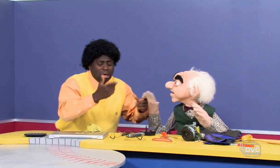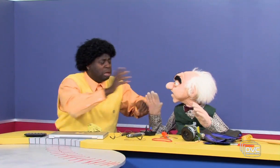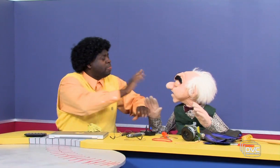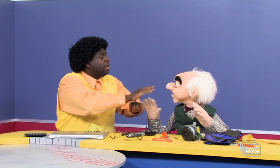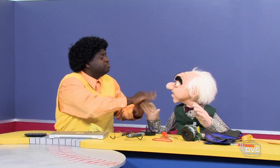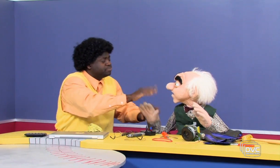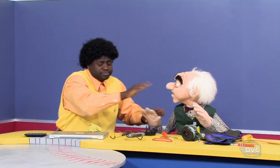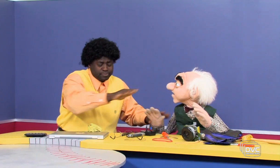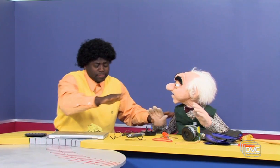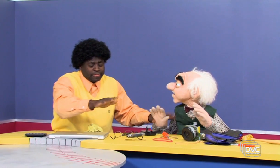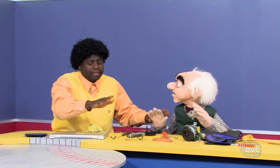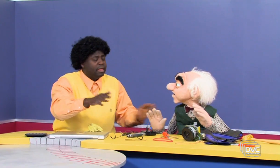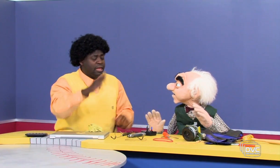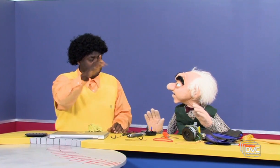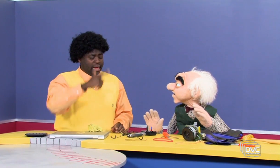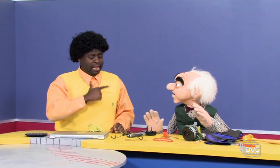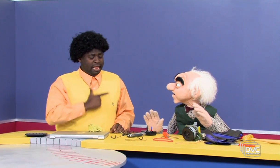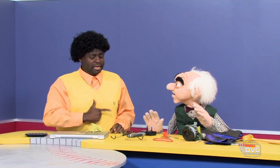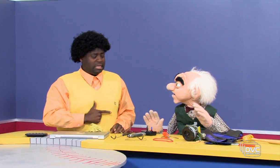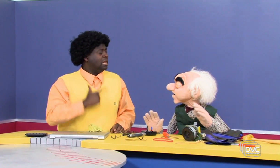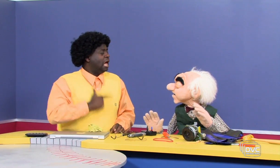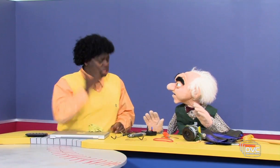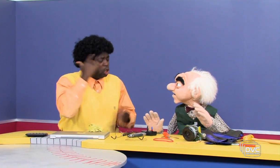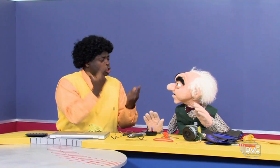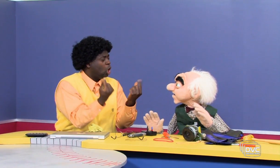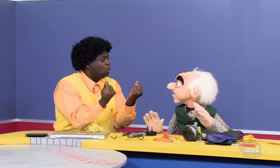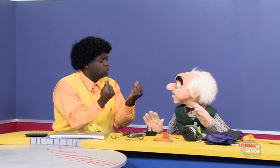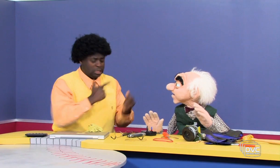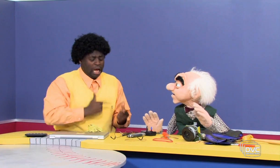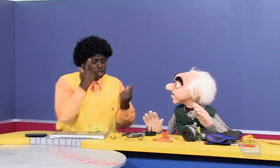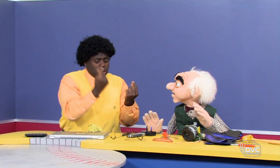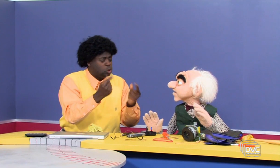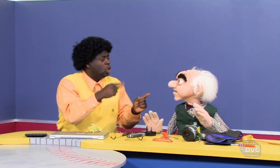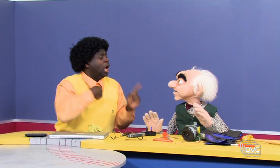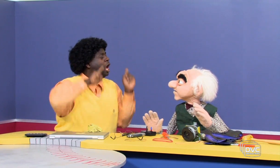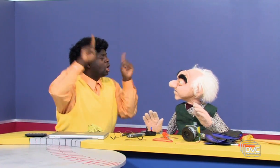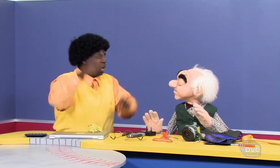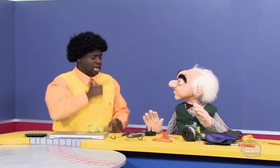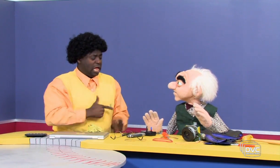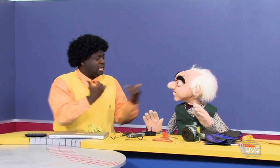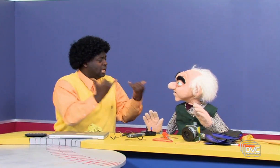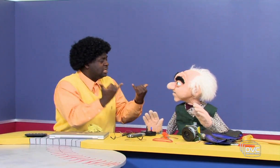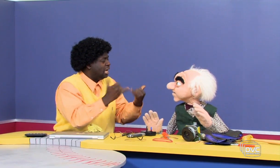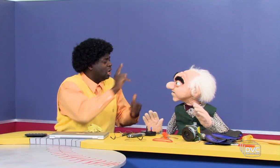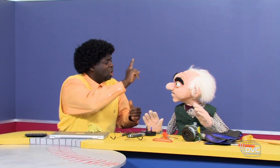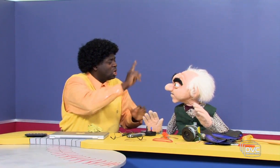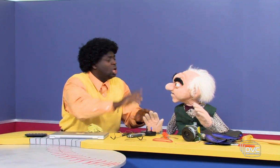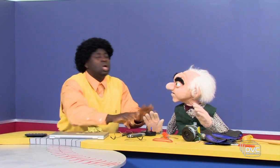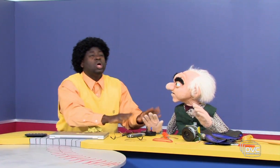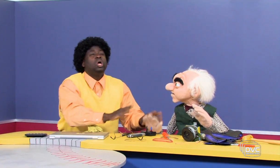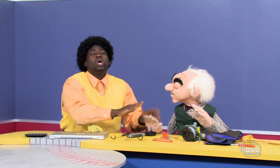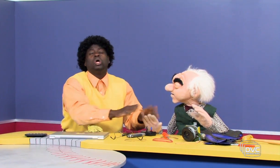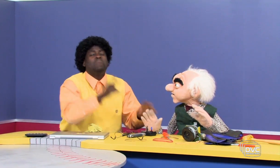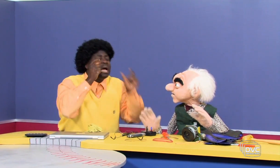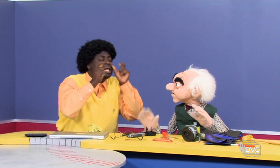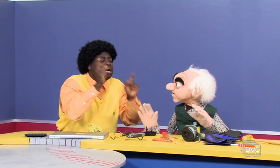Hey. Ooh. Dr. Wonder. Doctor, he'll know what to do. I'll go to Dr. Wonder now. Just a minute, I